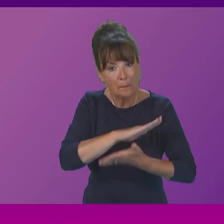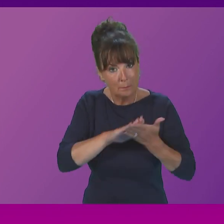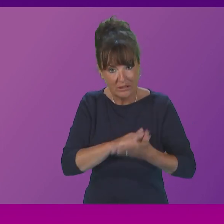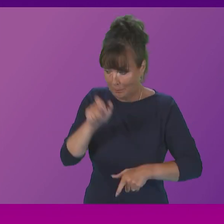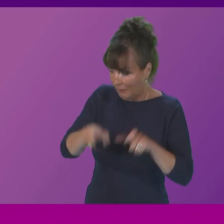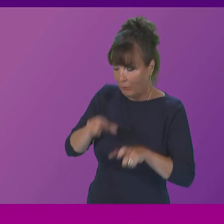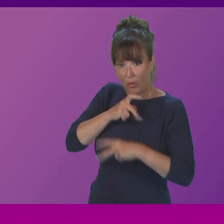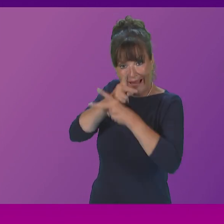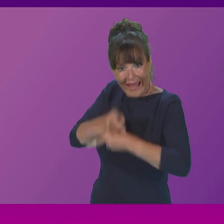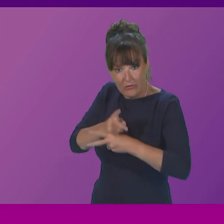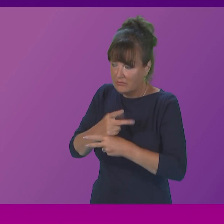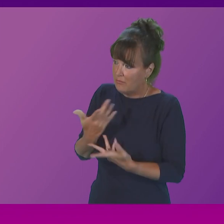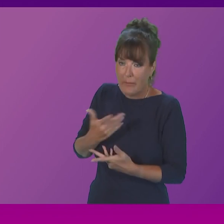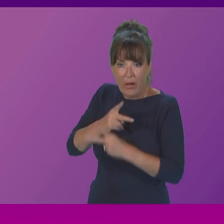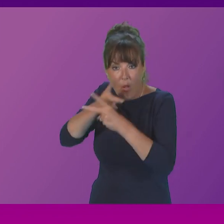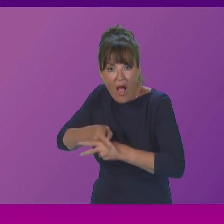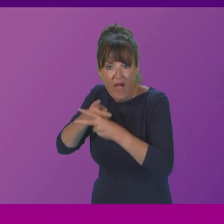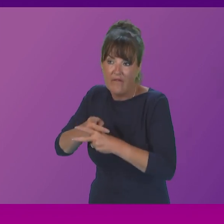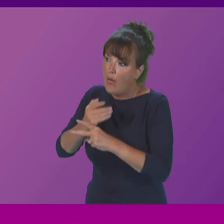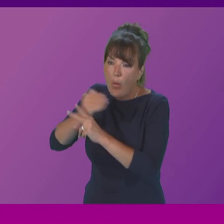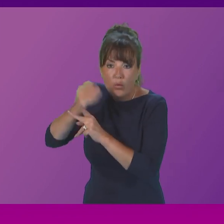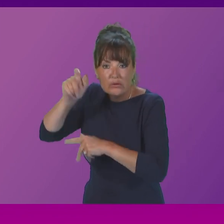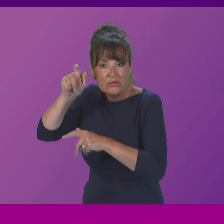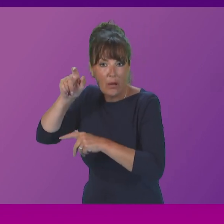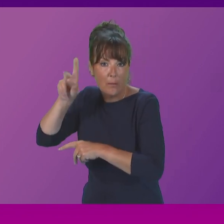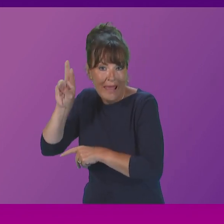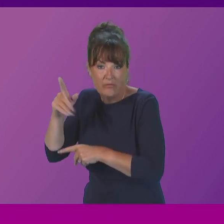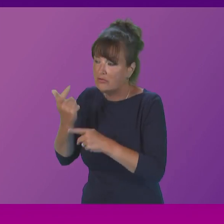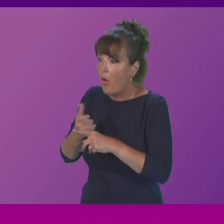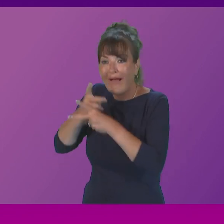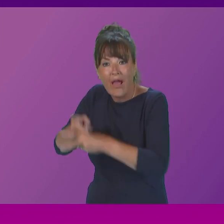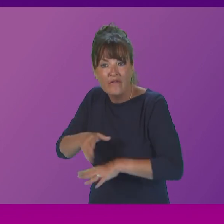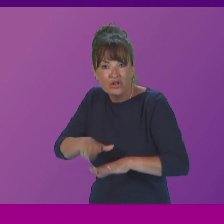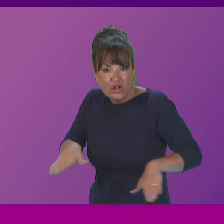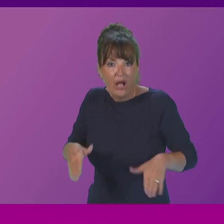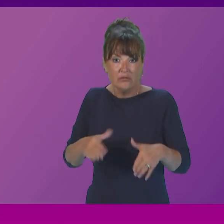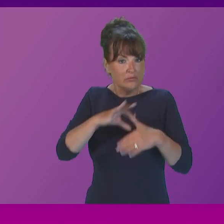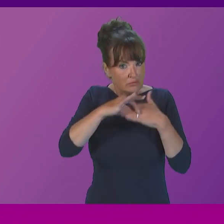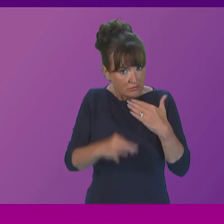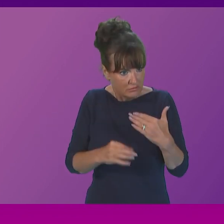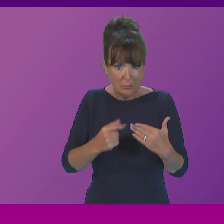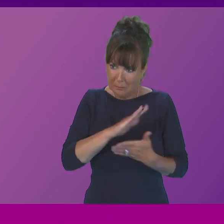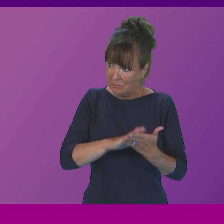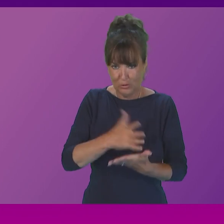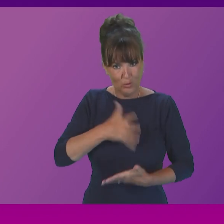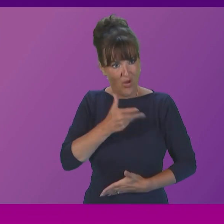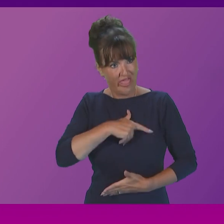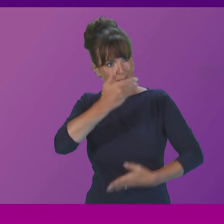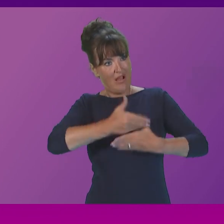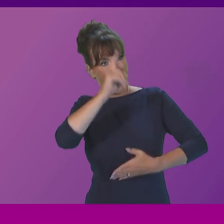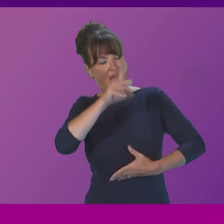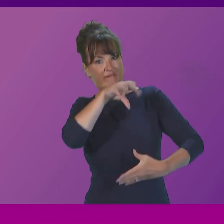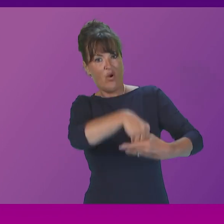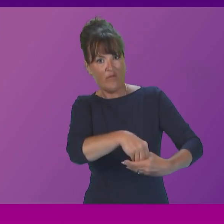elderly parents or young children have got some certainty and they can engage and they can see themselves as members in this chamber. And we're looking